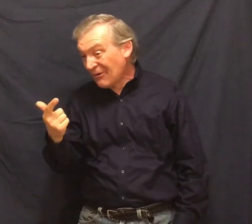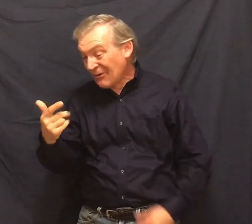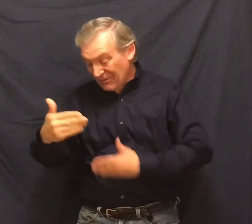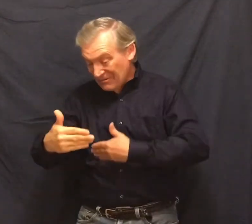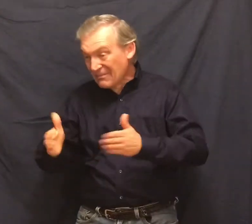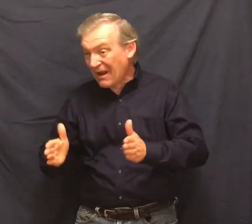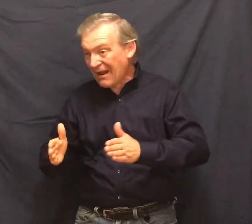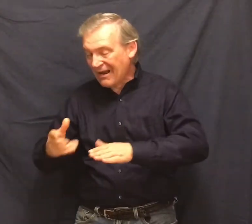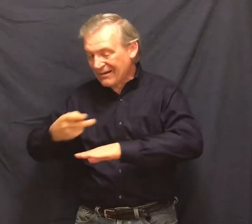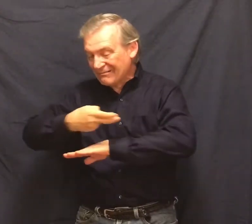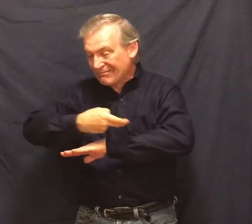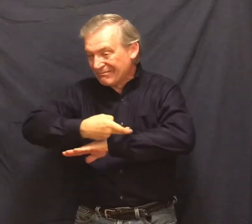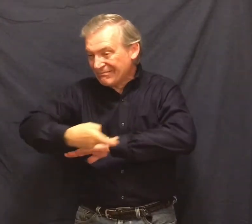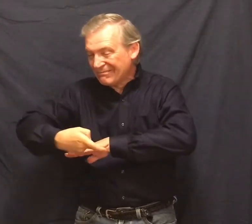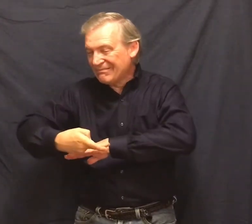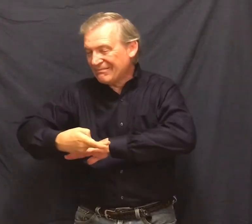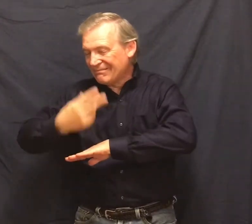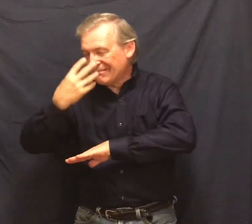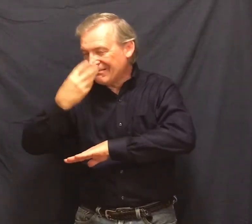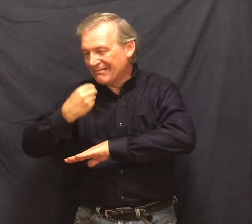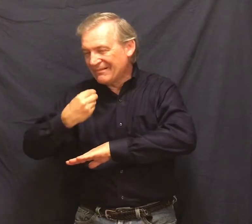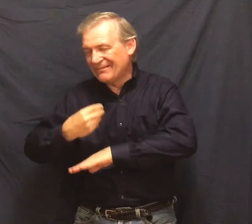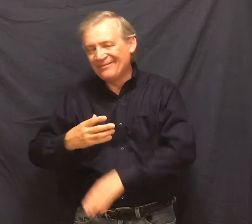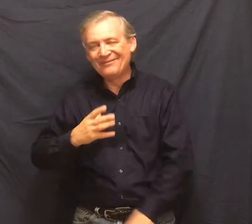"Well, let him. He ain't doing no harm out there."